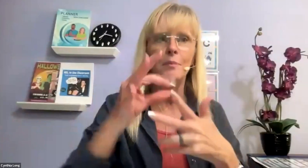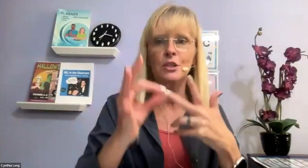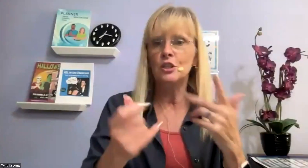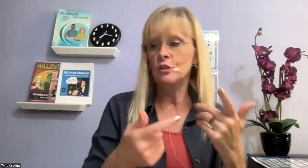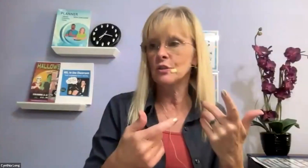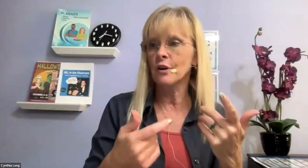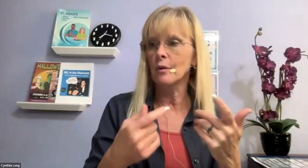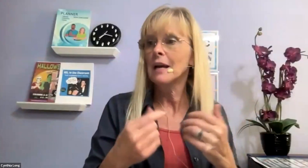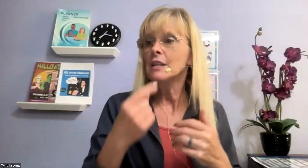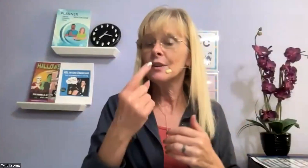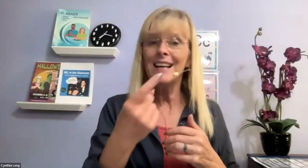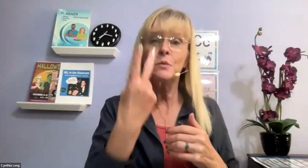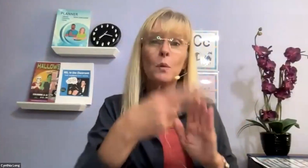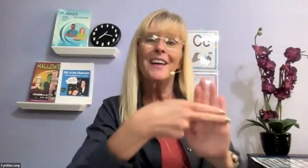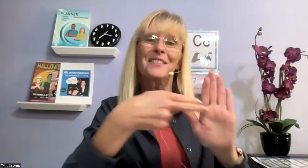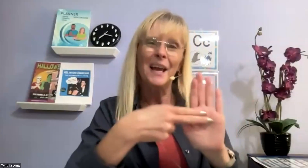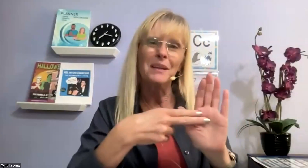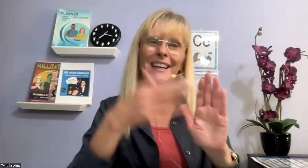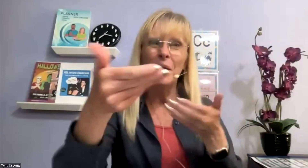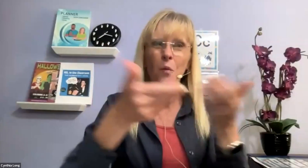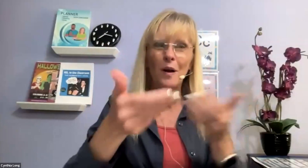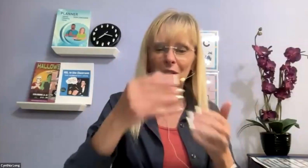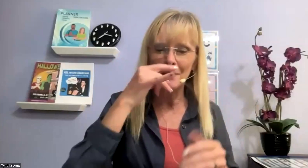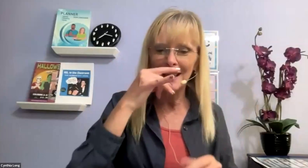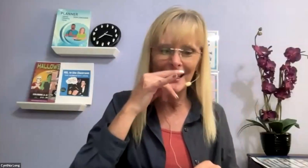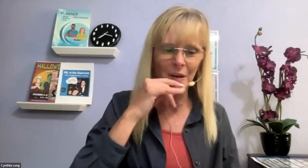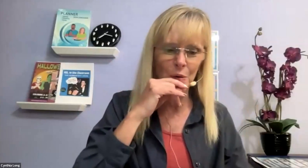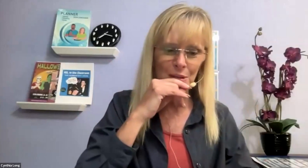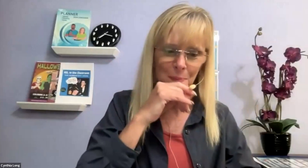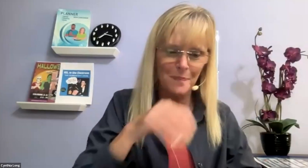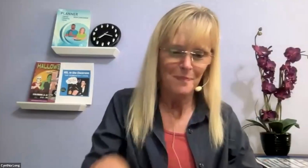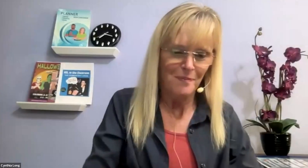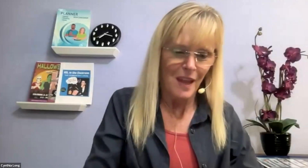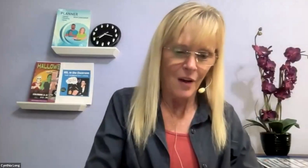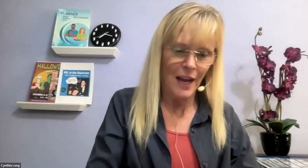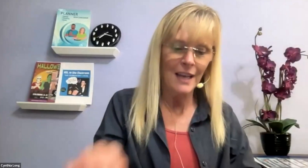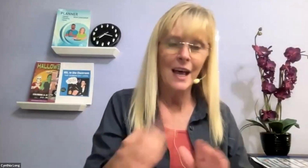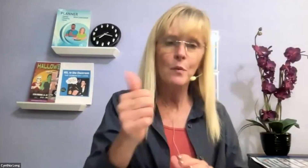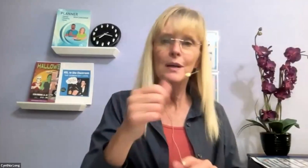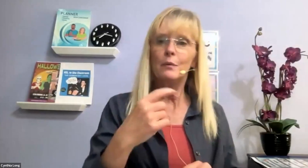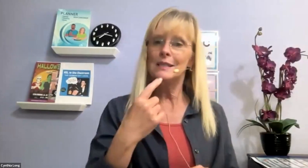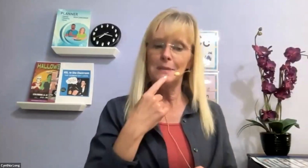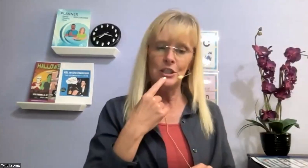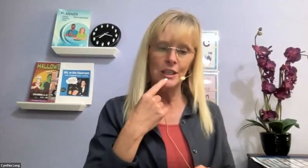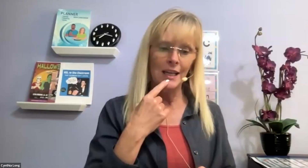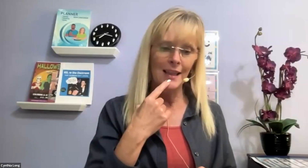options to choose from. So that's one way of labeling and welcoming the kiddos. Okay, another one was mentioned, and that